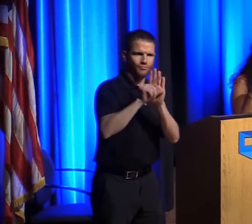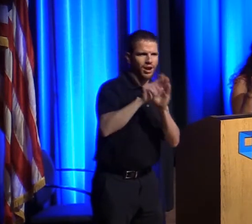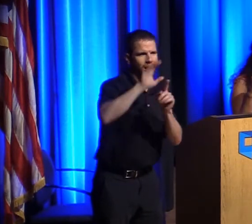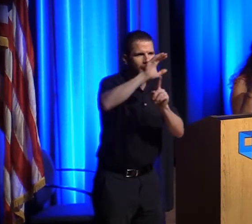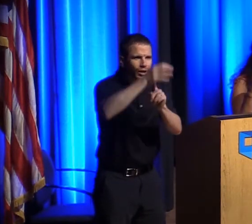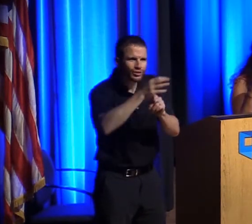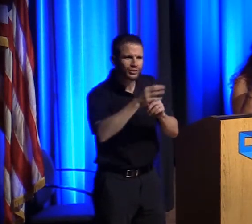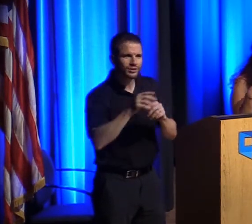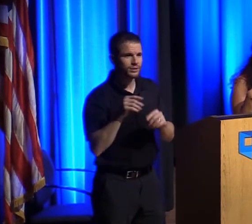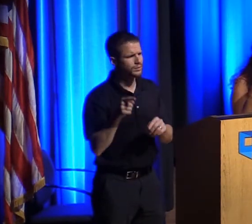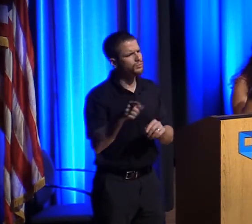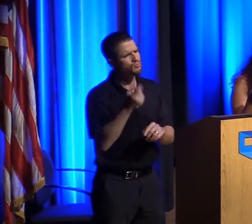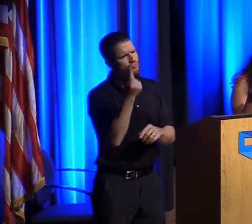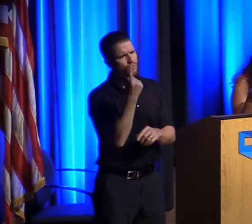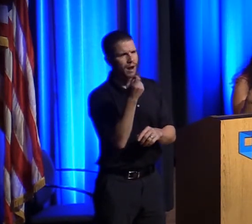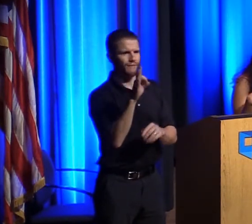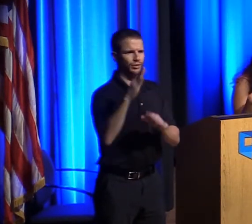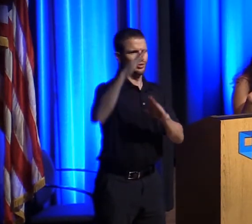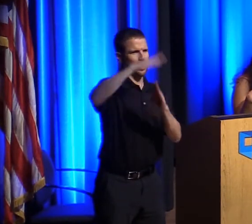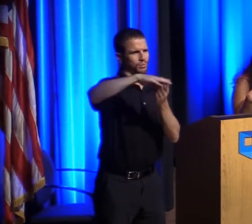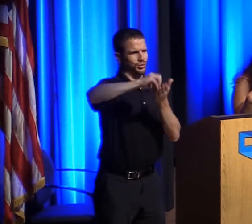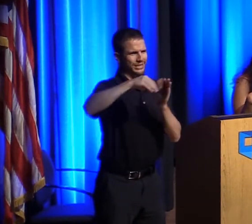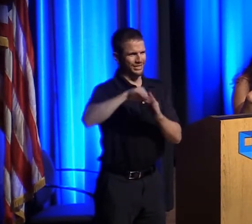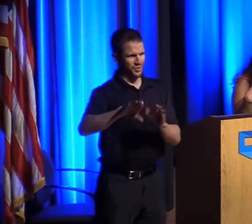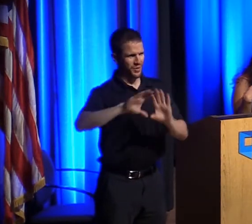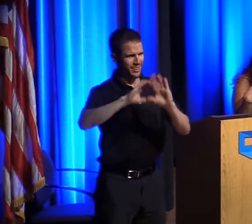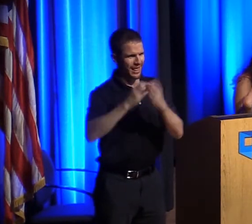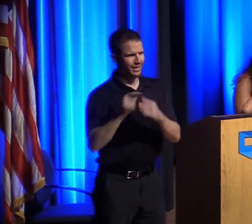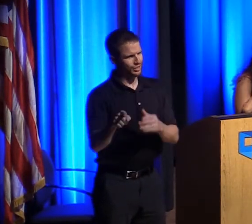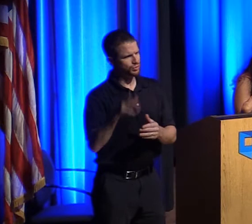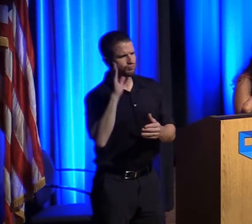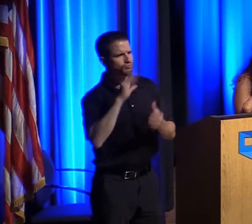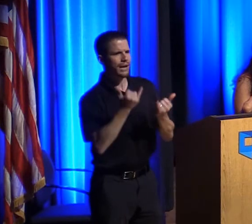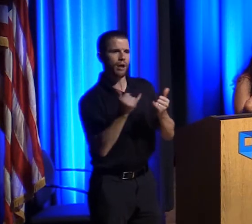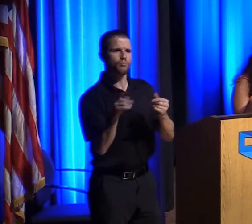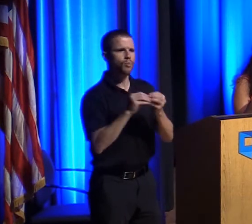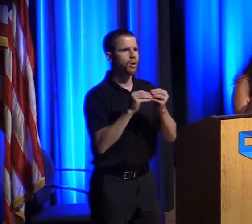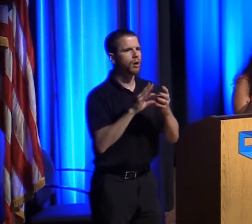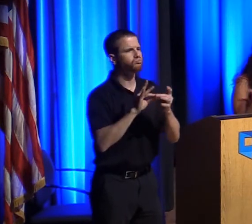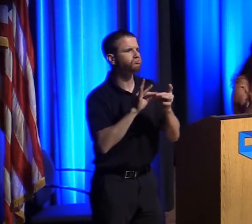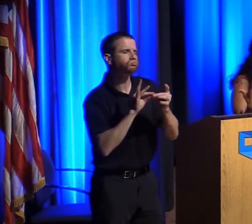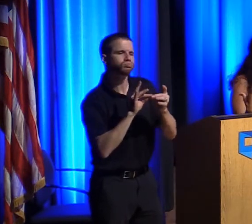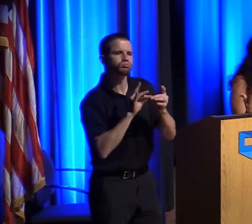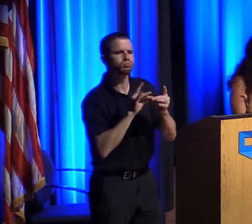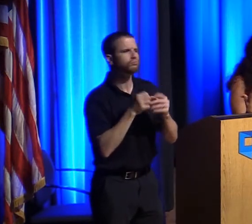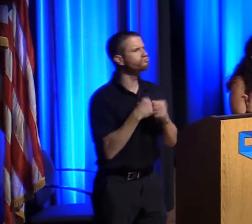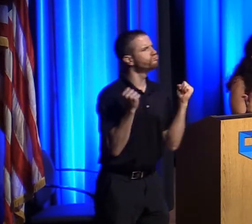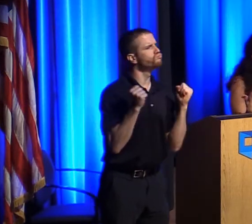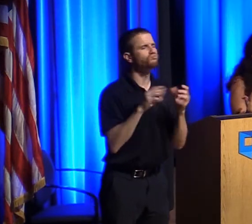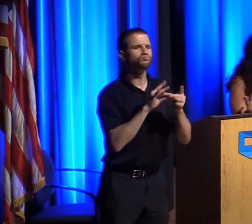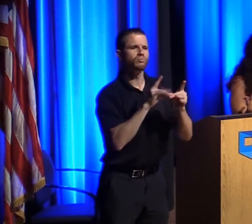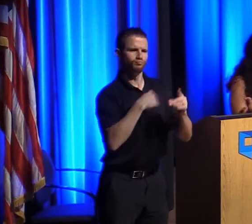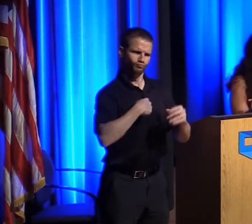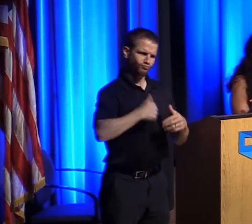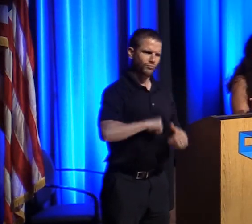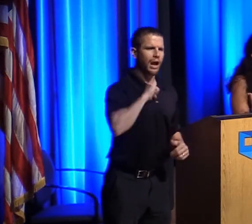girl. She wants to share who she is as sort of an alternative